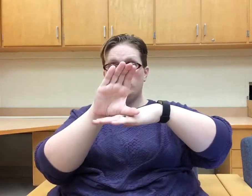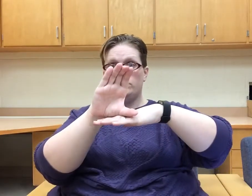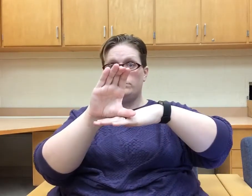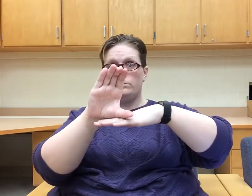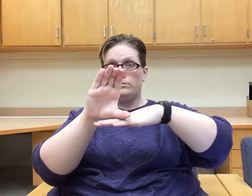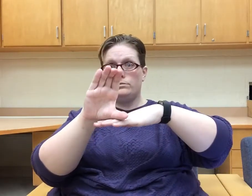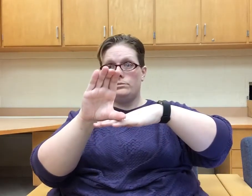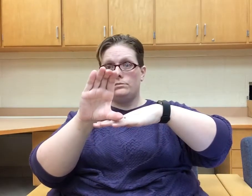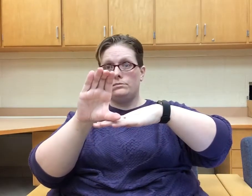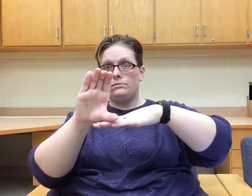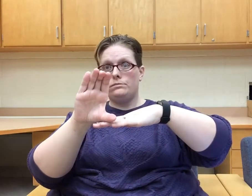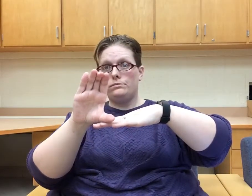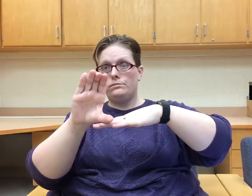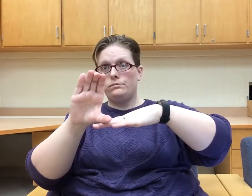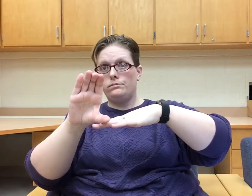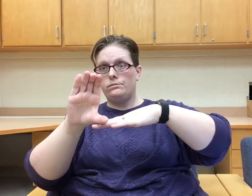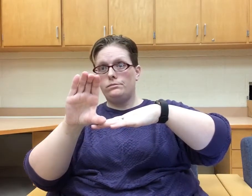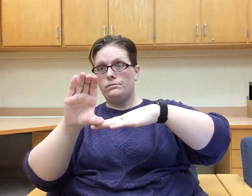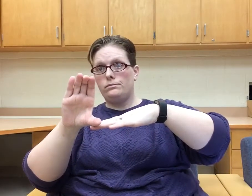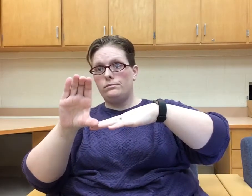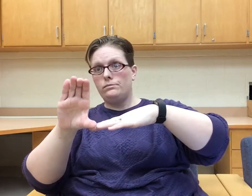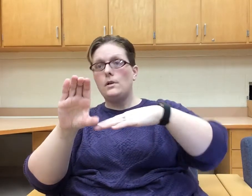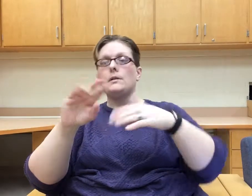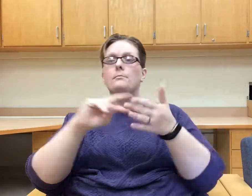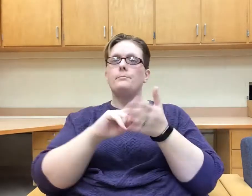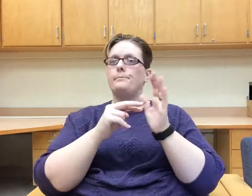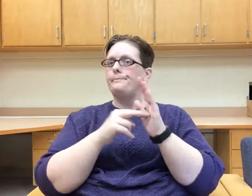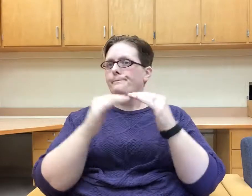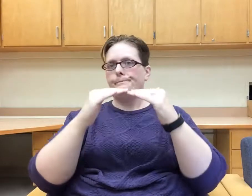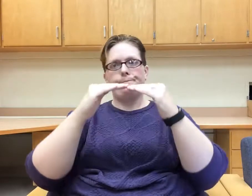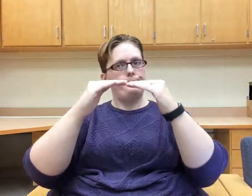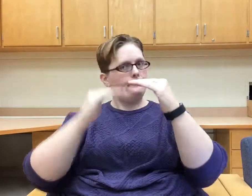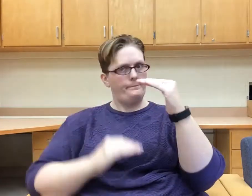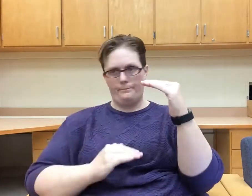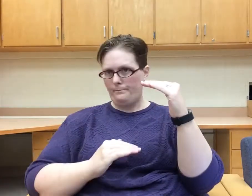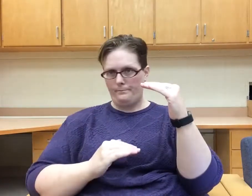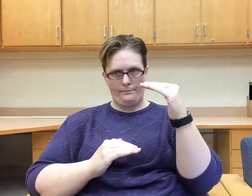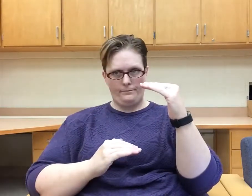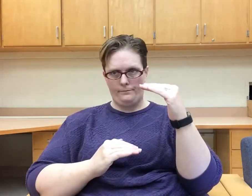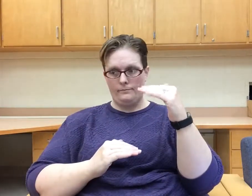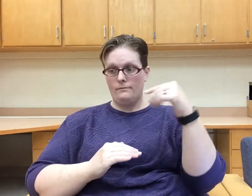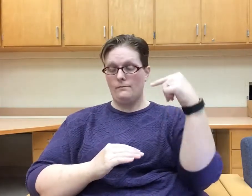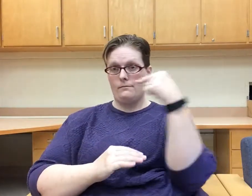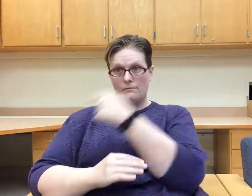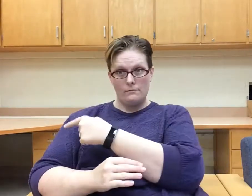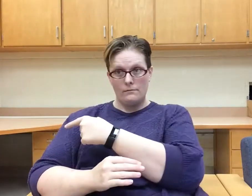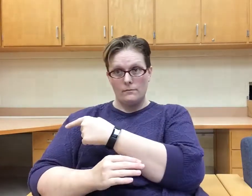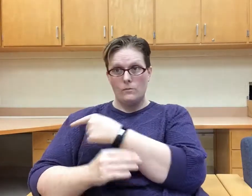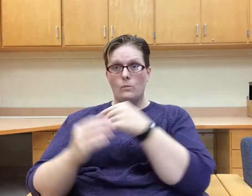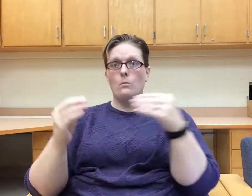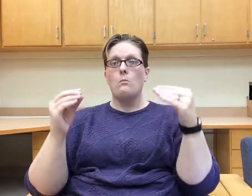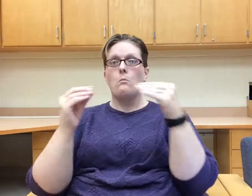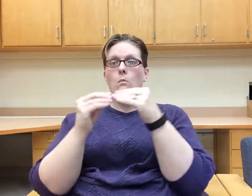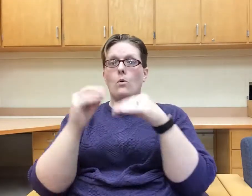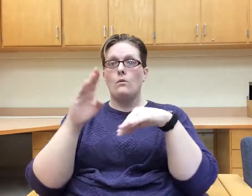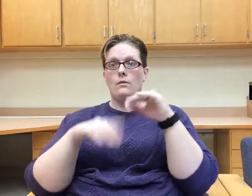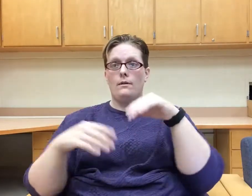Suppose you put that same box on something and it starts to move. That means that the forces are unbalanced. The